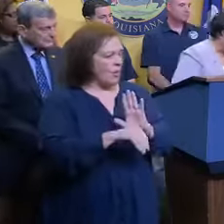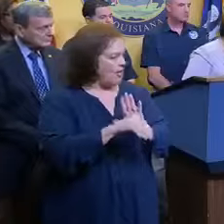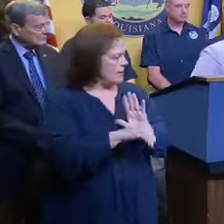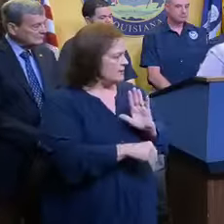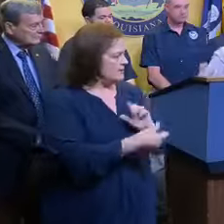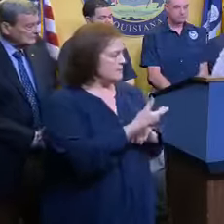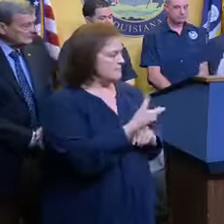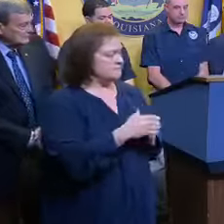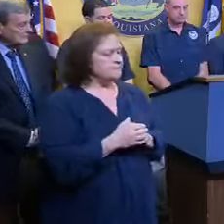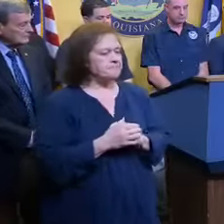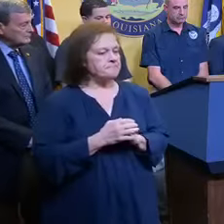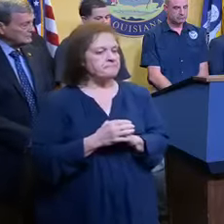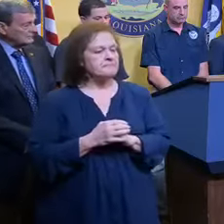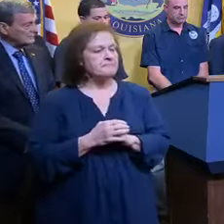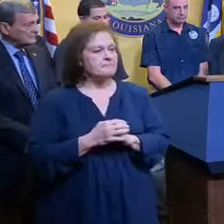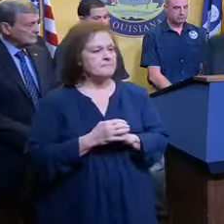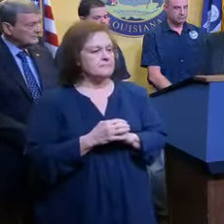Avegno?